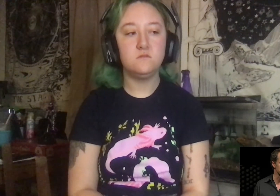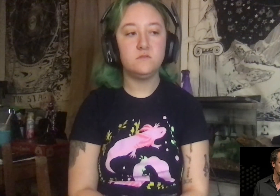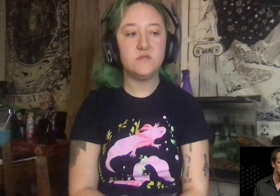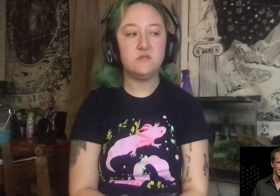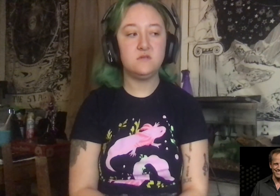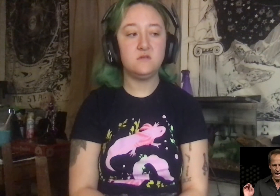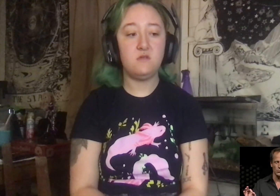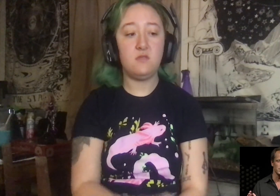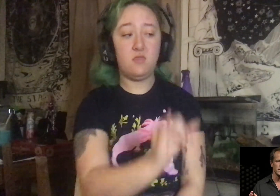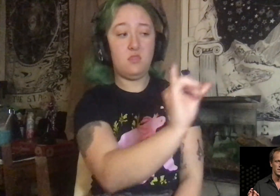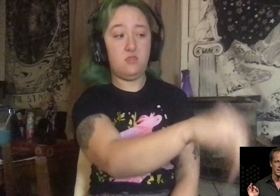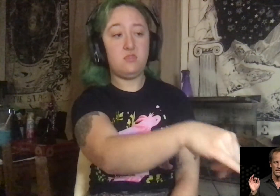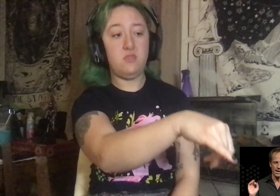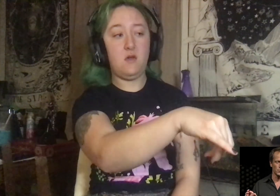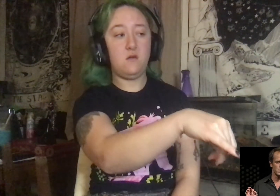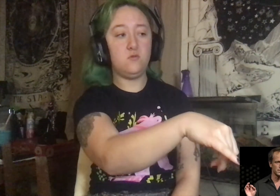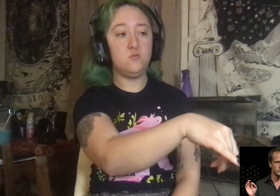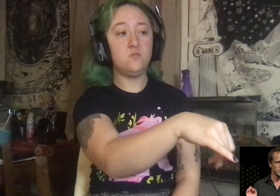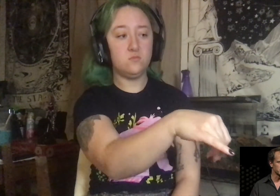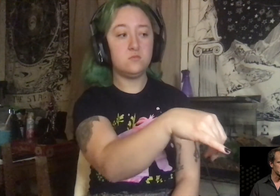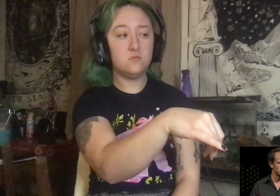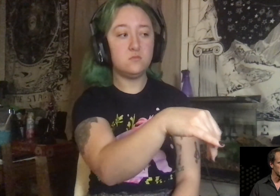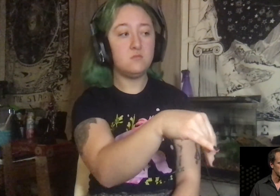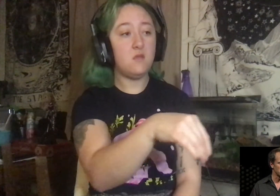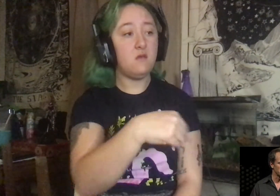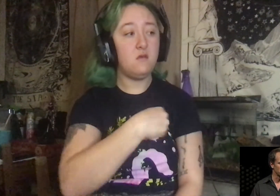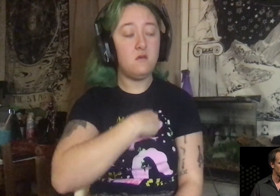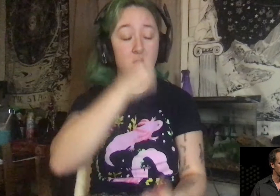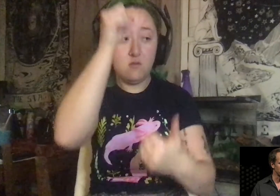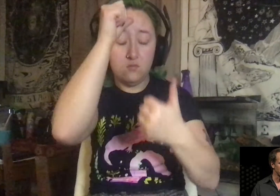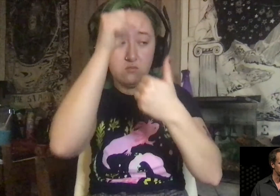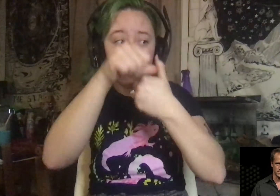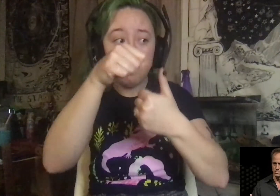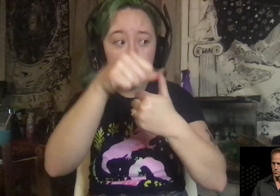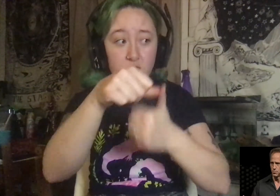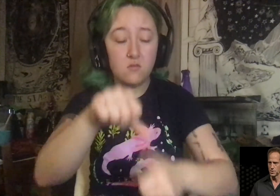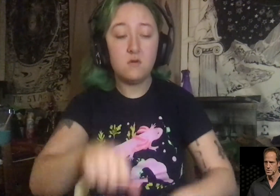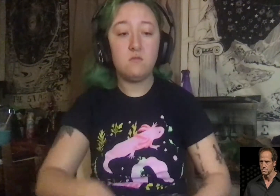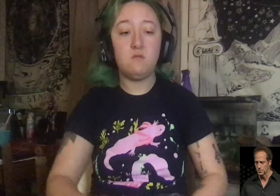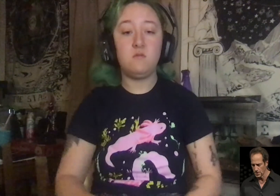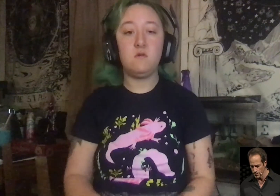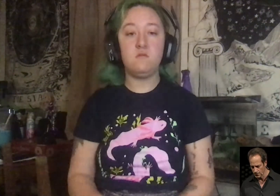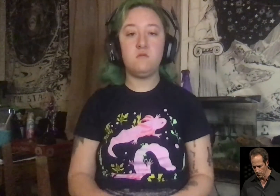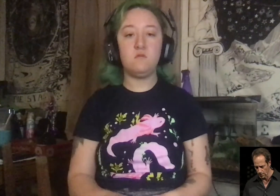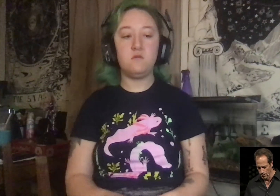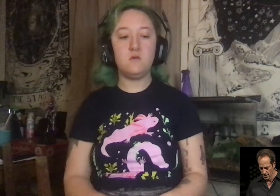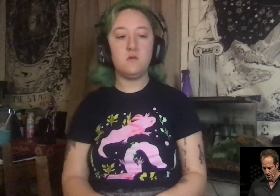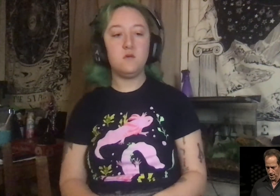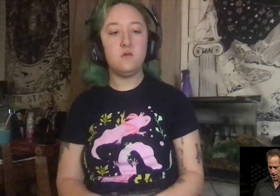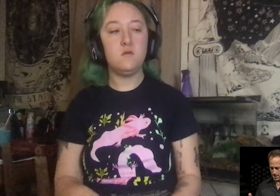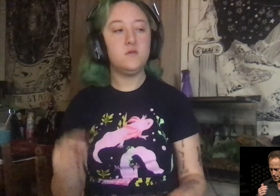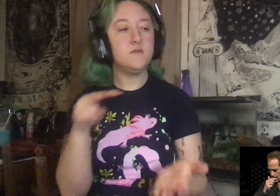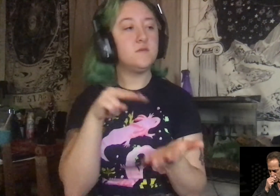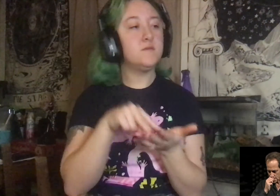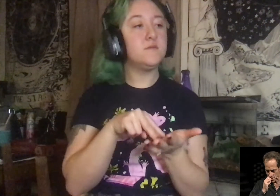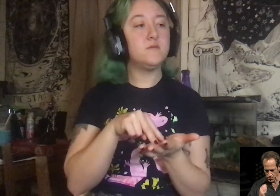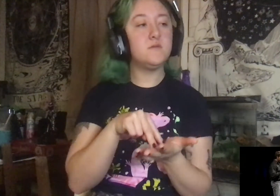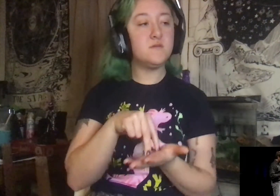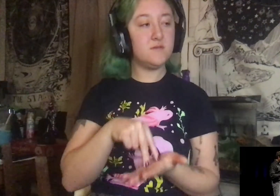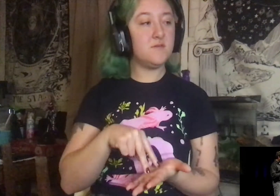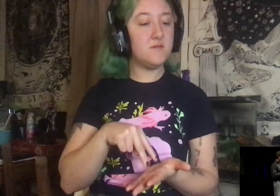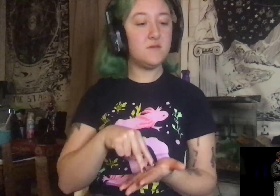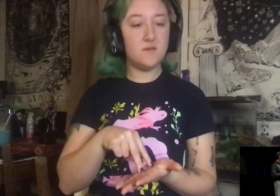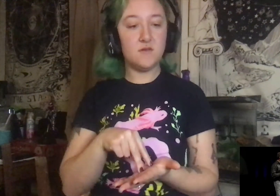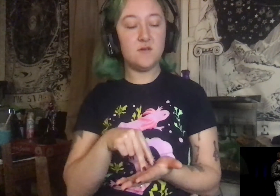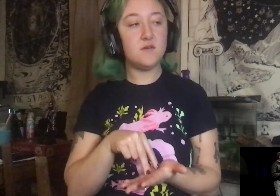all the time, but that one drilled something home in a way that I just wasn't prepared for. And as I stood